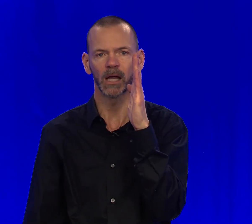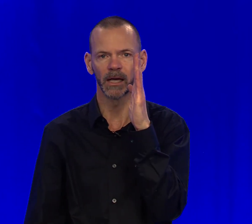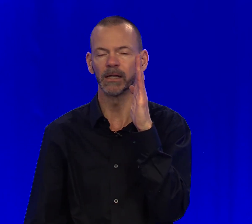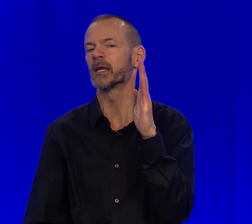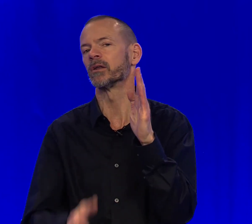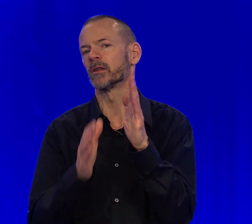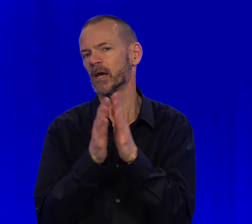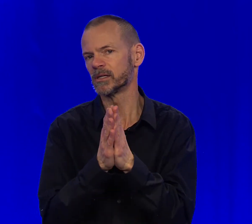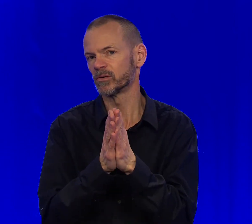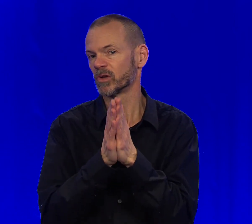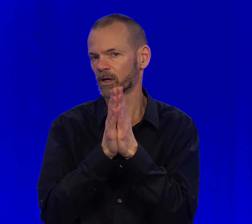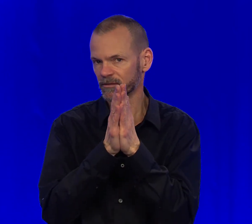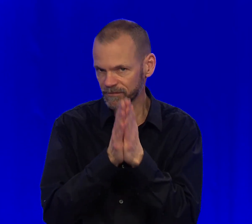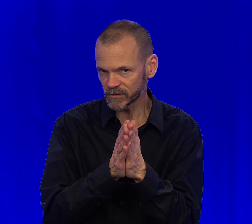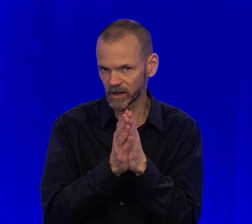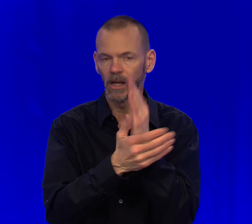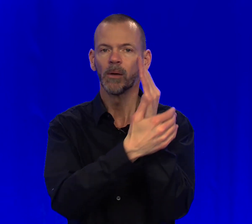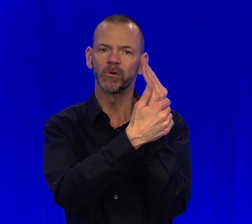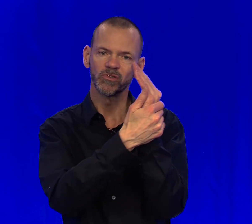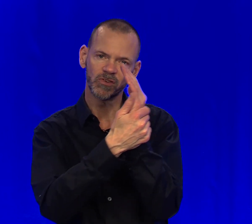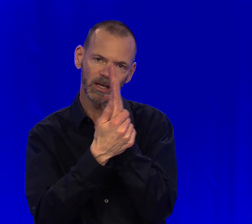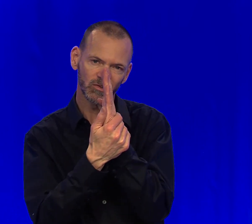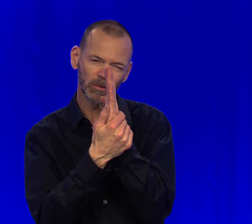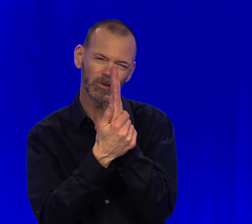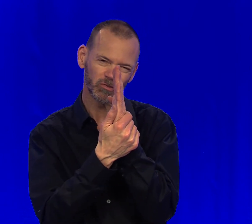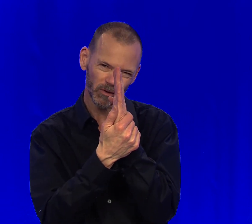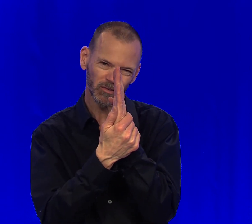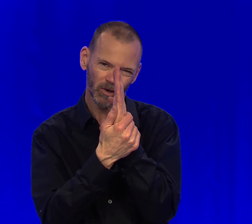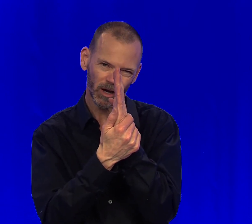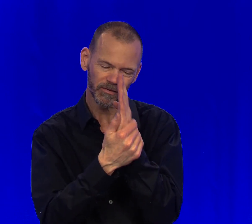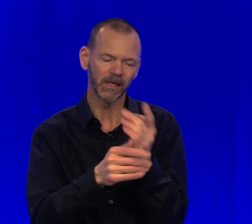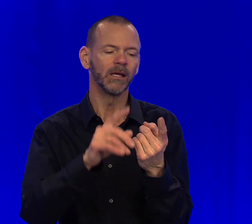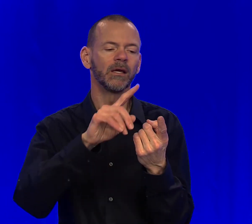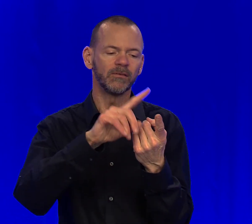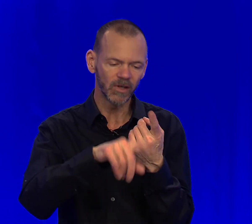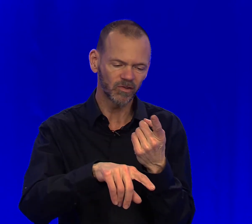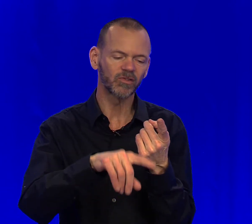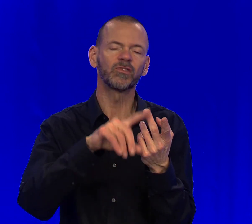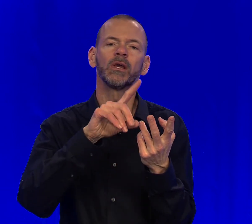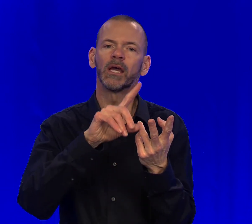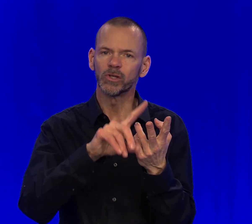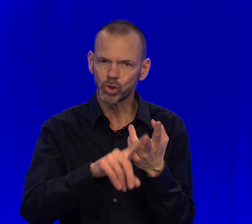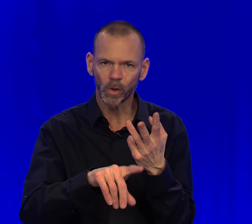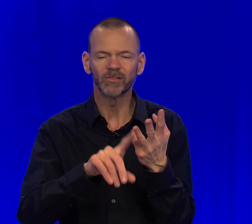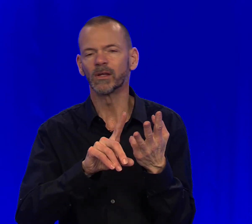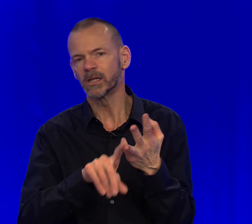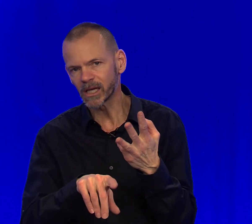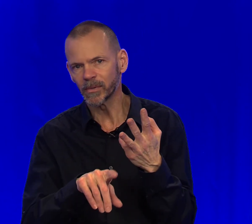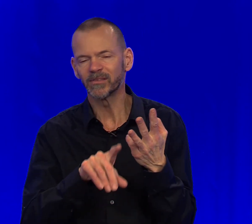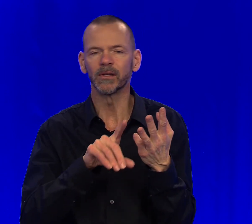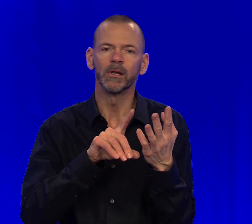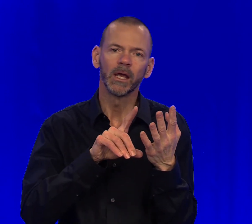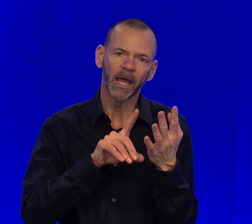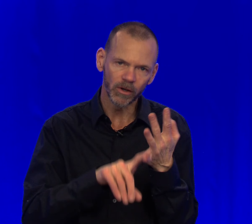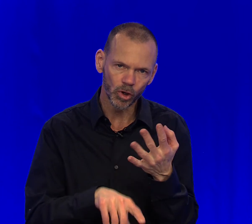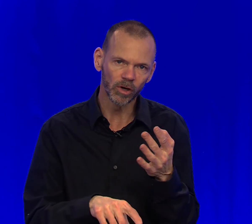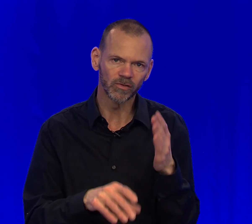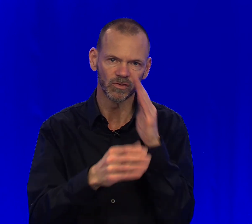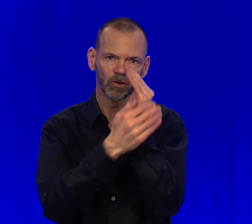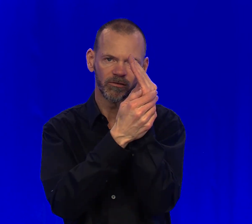midline. Again, the idea is not going to fix it, but just taking some of the stress off the discs and joints and ligaments and nerves and so